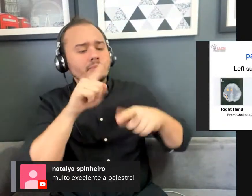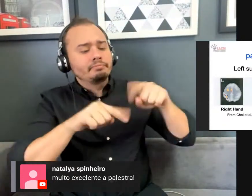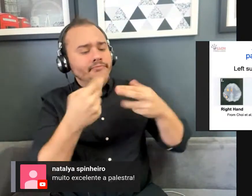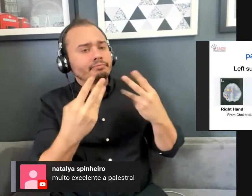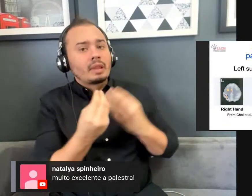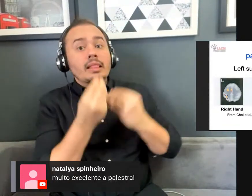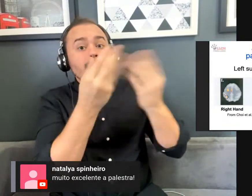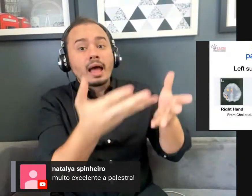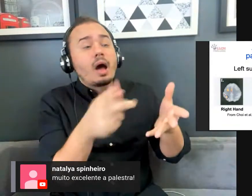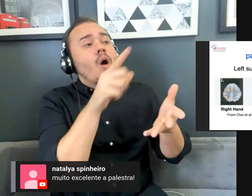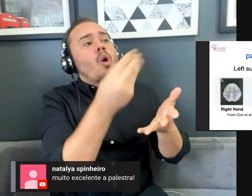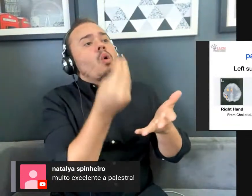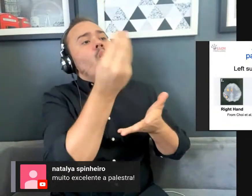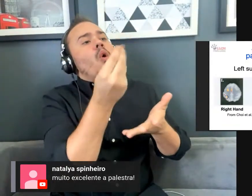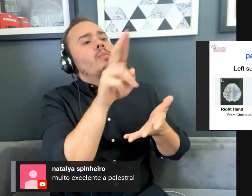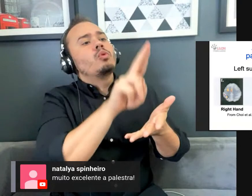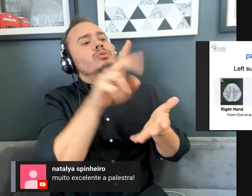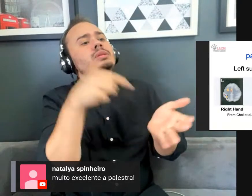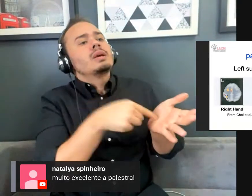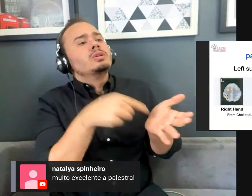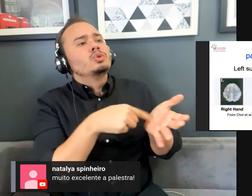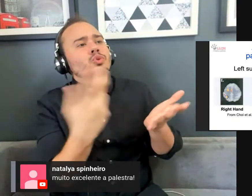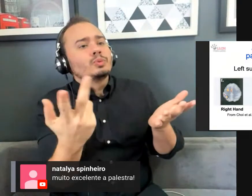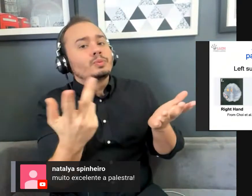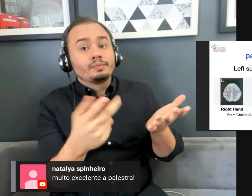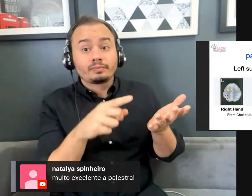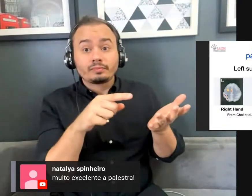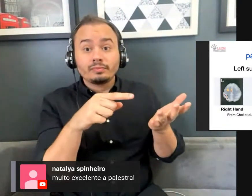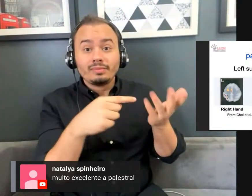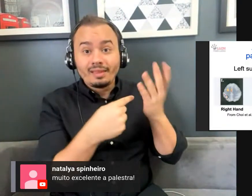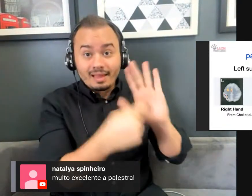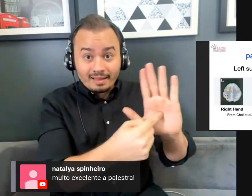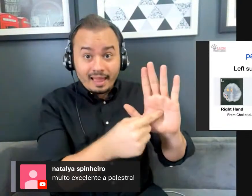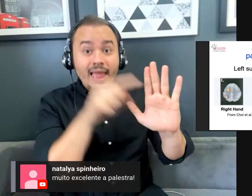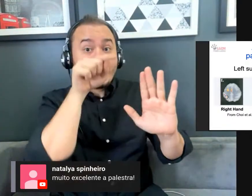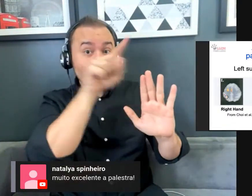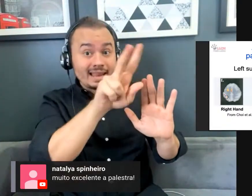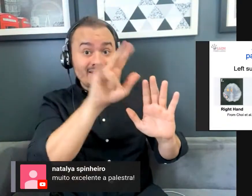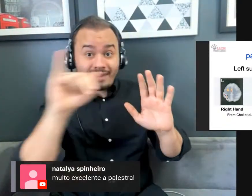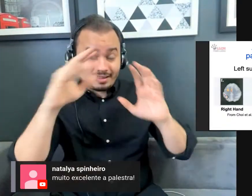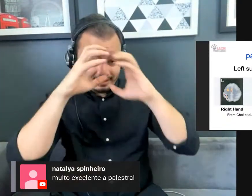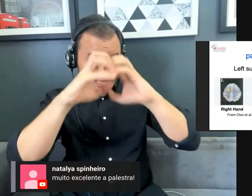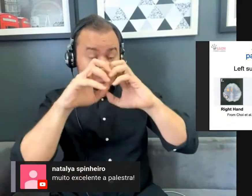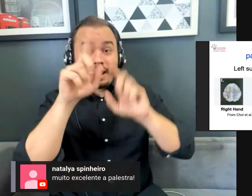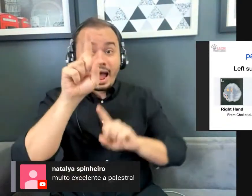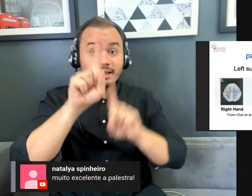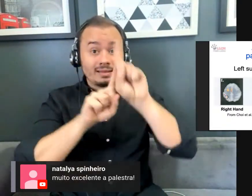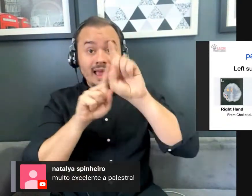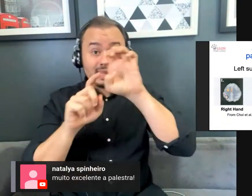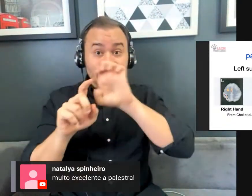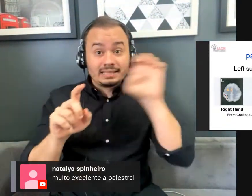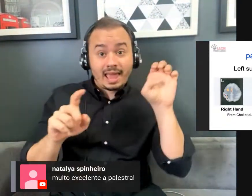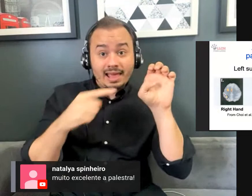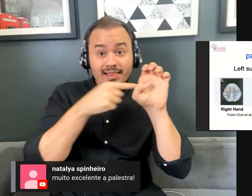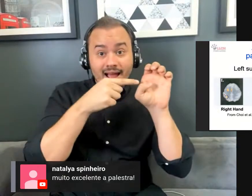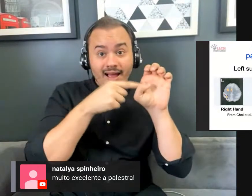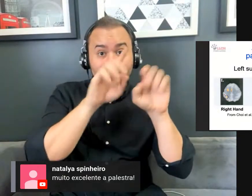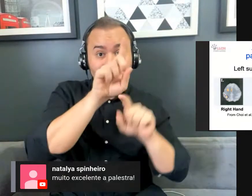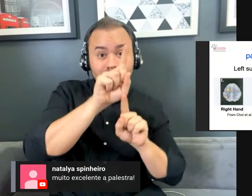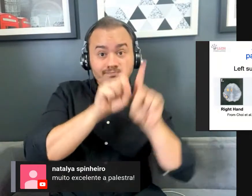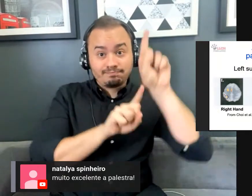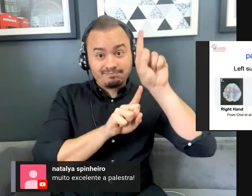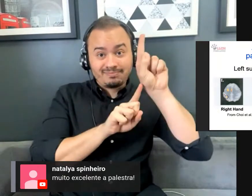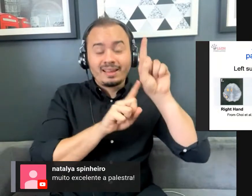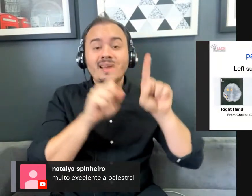like just finger movements, what you find is lateralized to the left, you see this left SPL